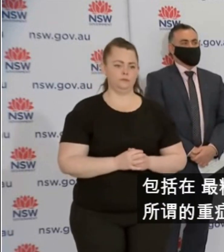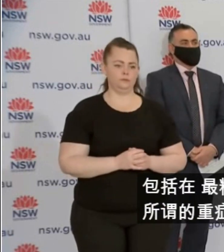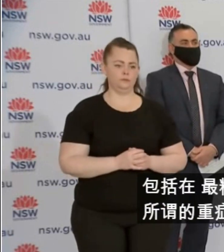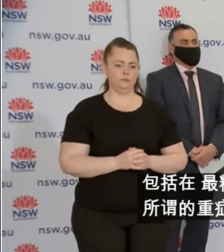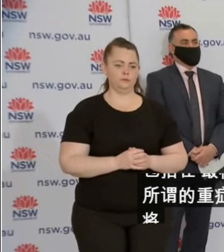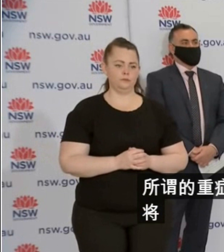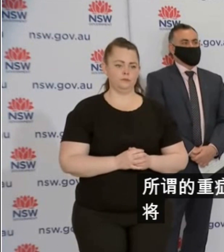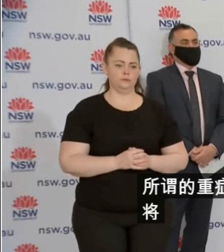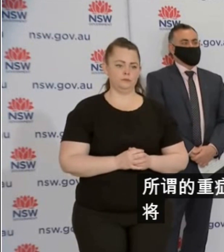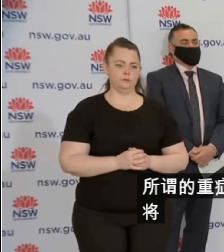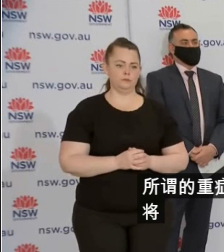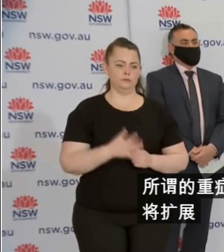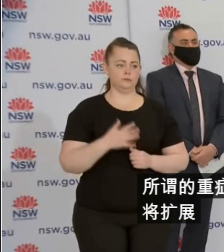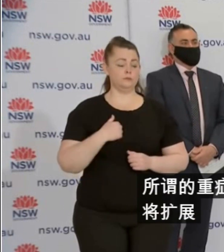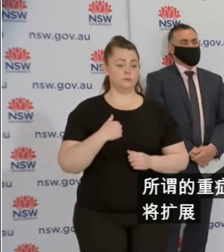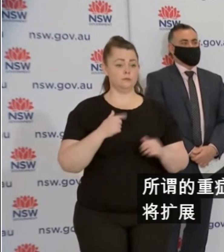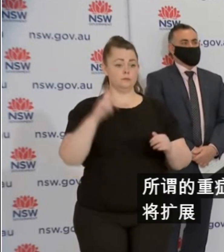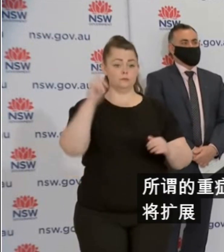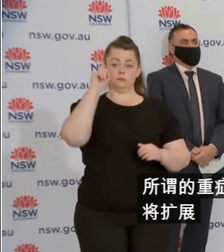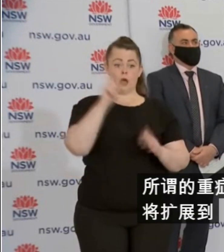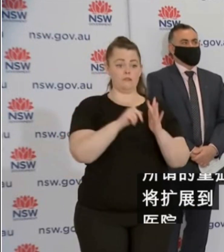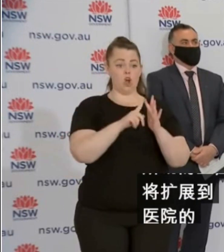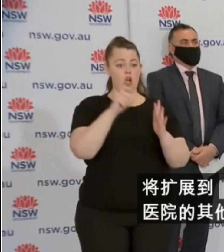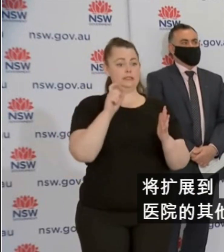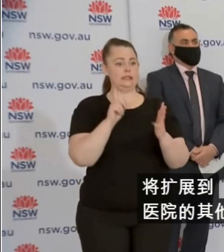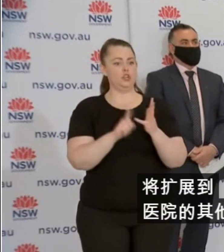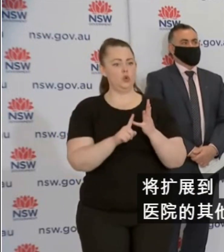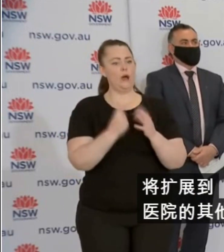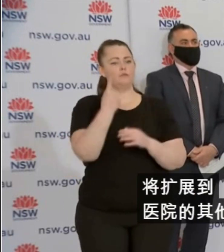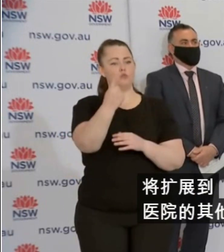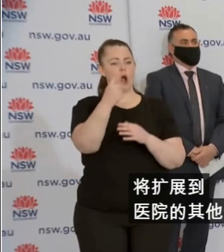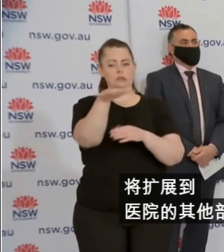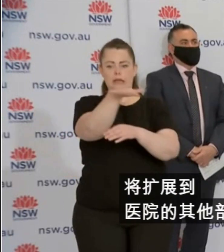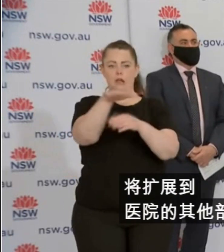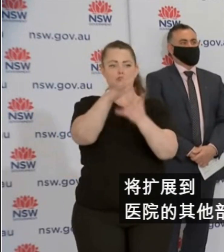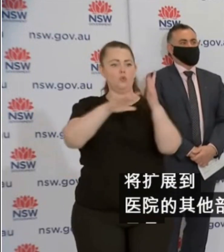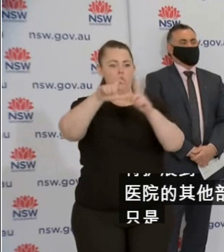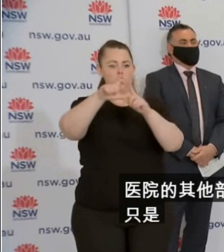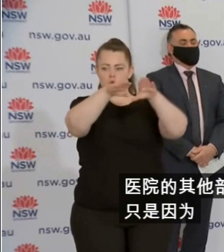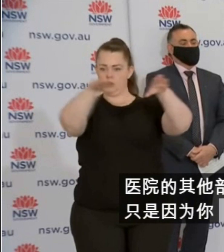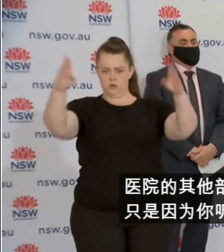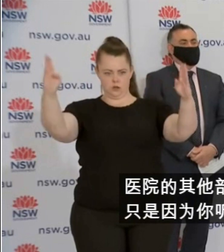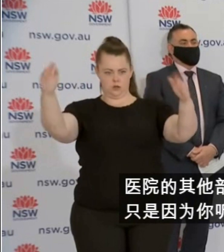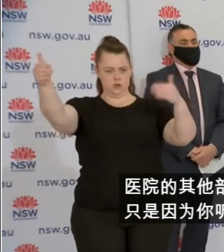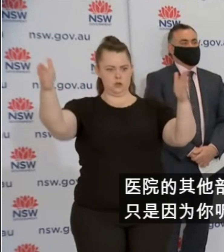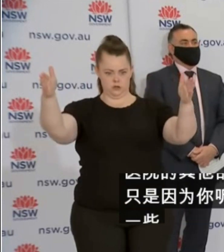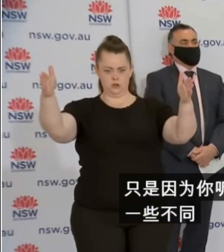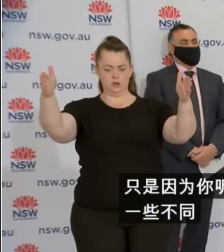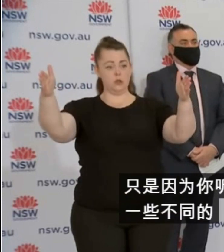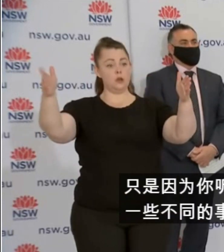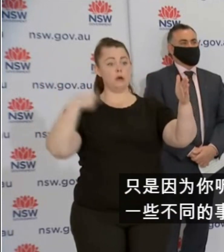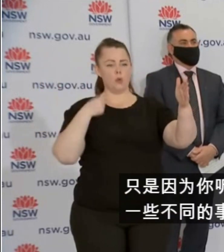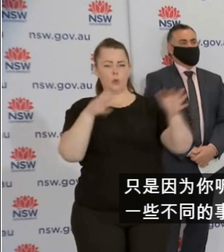care ward will be expanded into other parts of a hospital, that is all planned for. Just because you hear about something